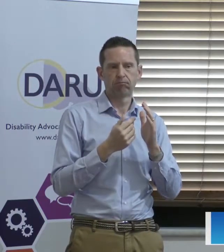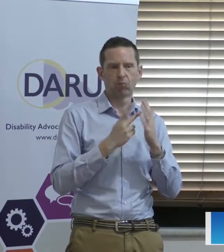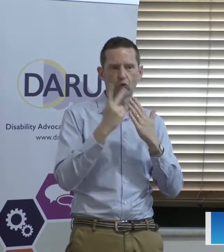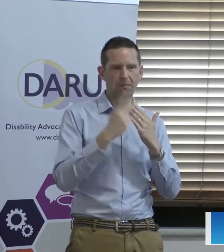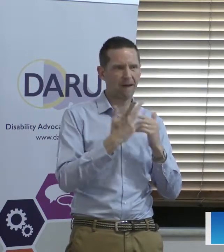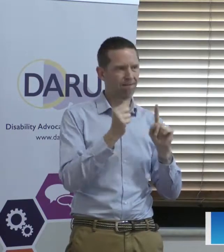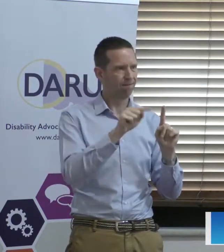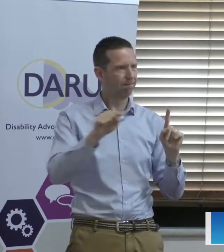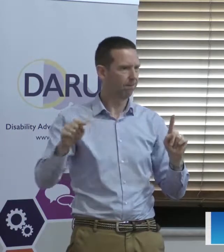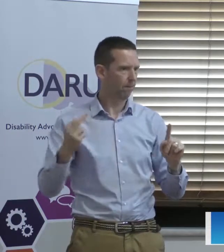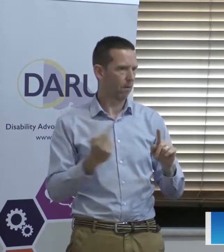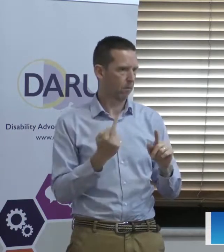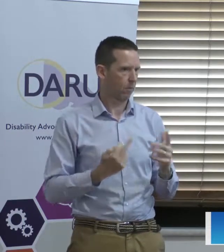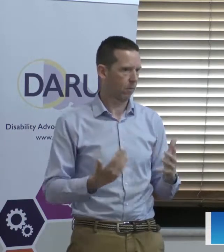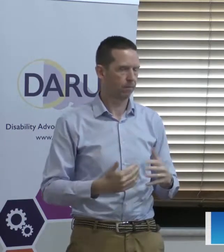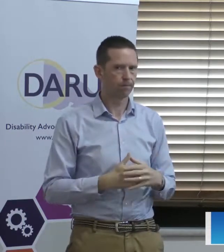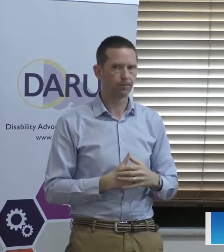programs that are available.